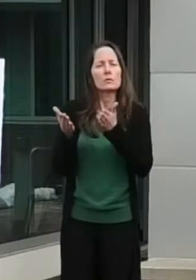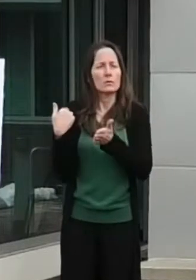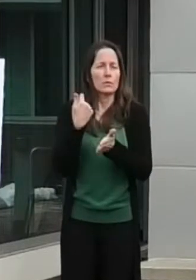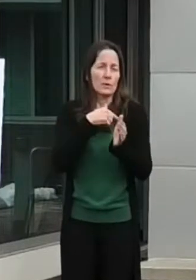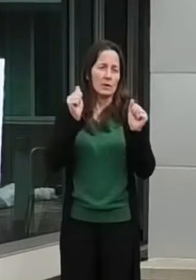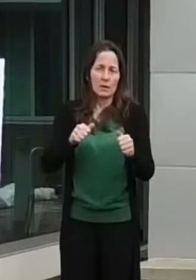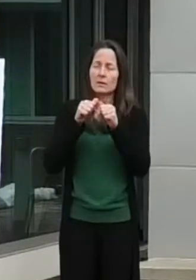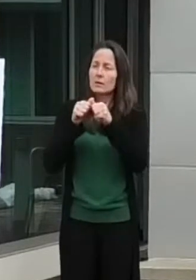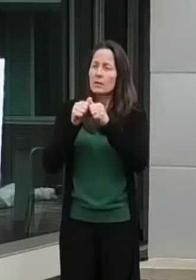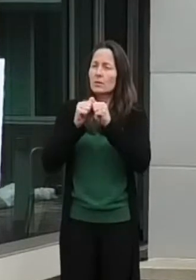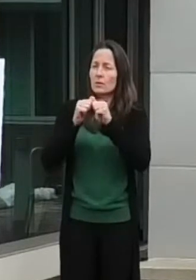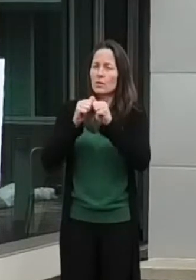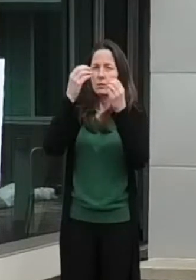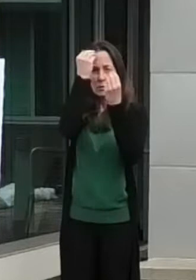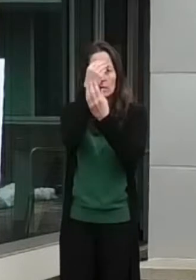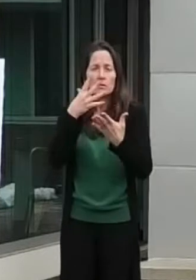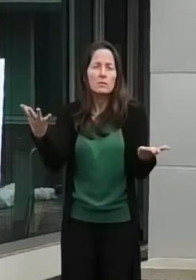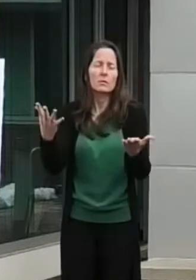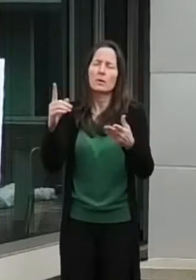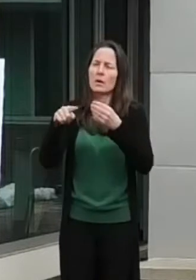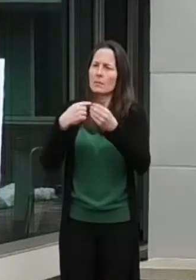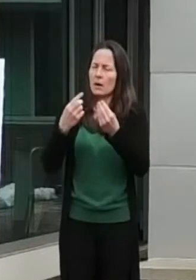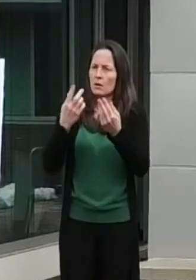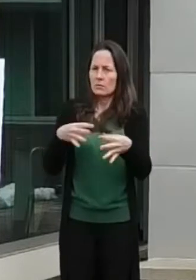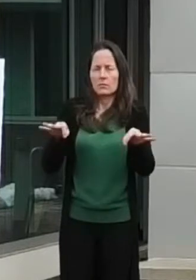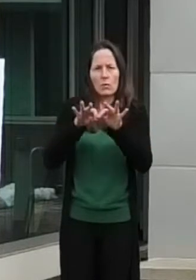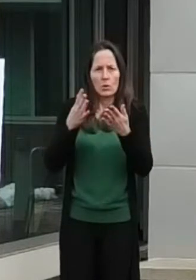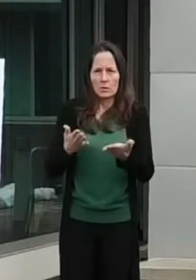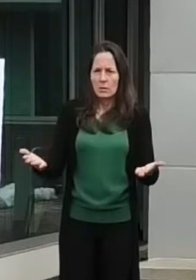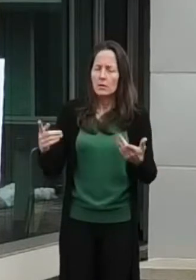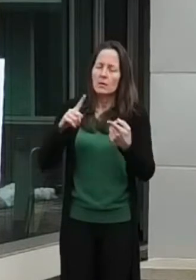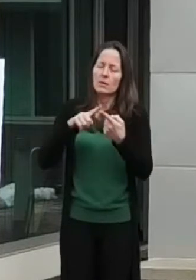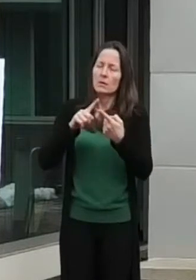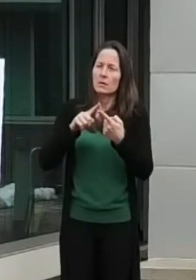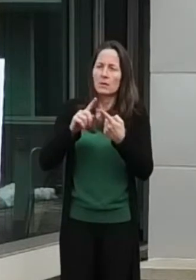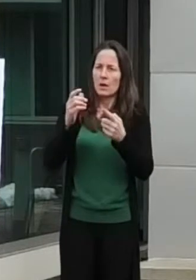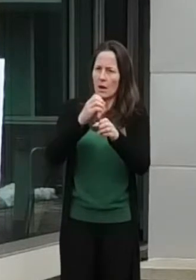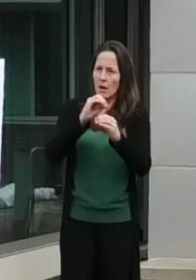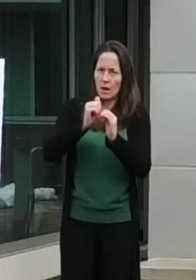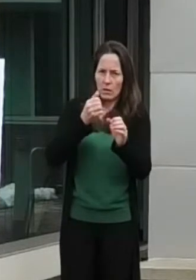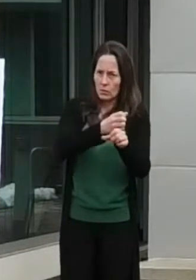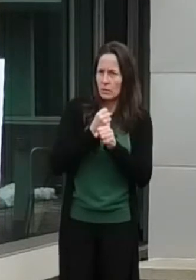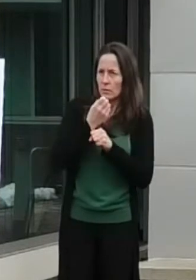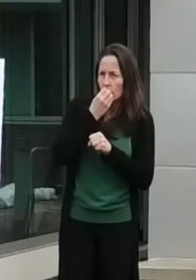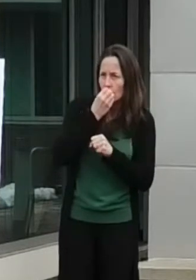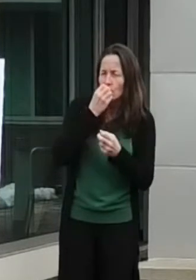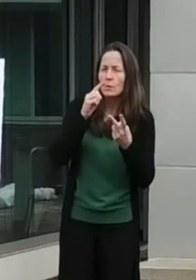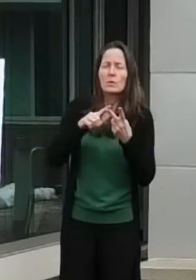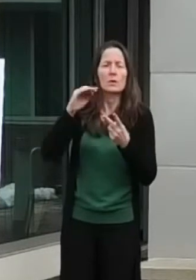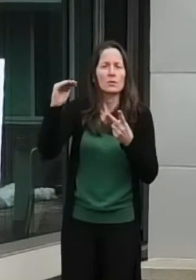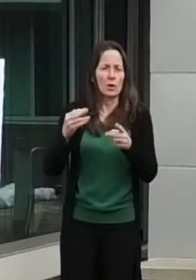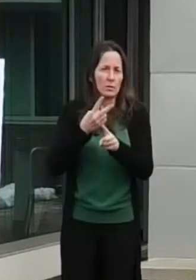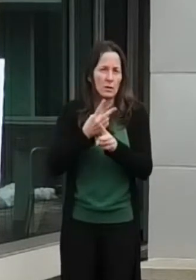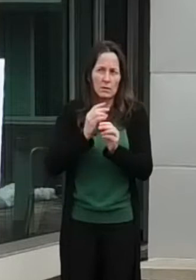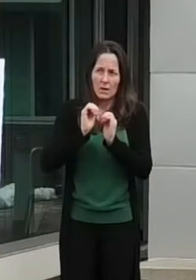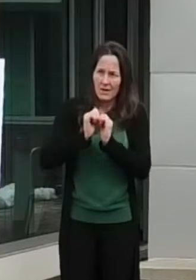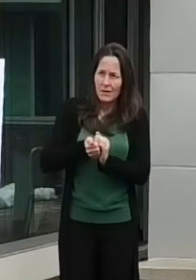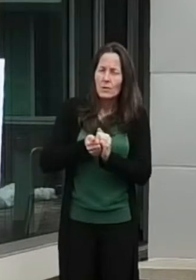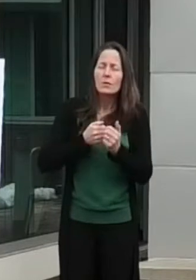community about resources including access to food, child care, and mental health support.